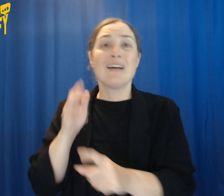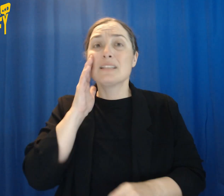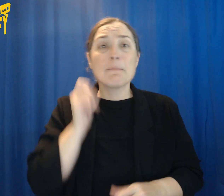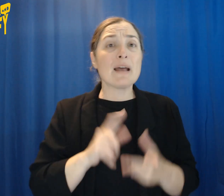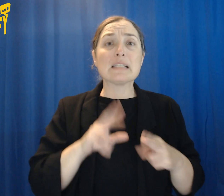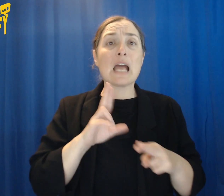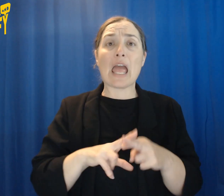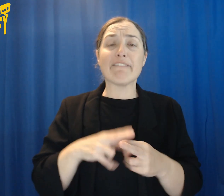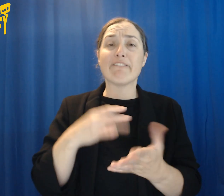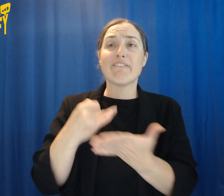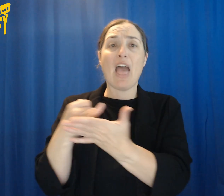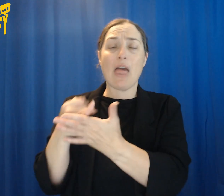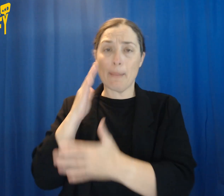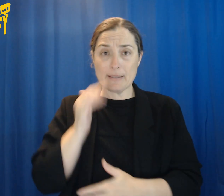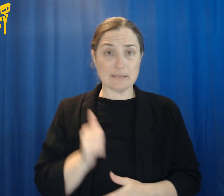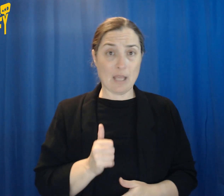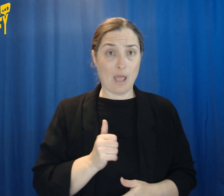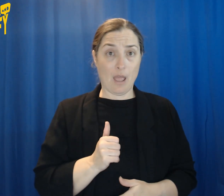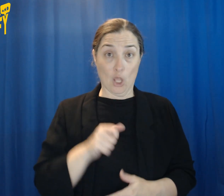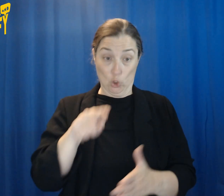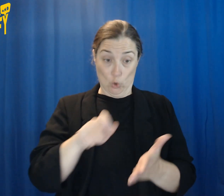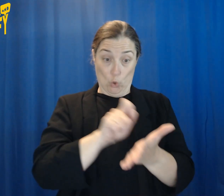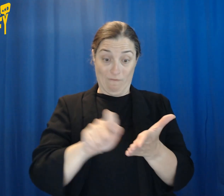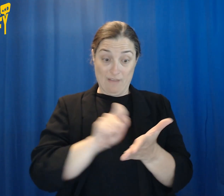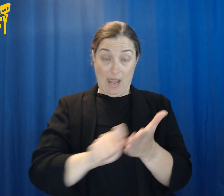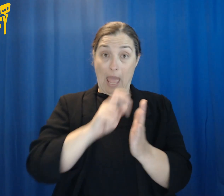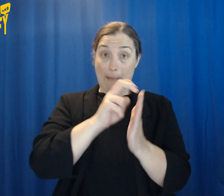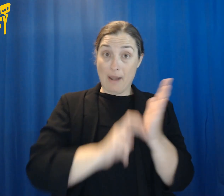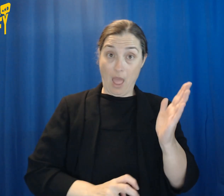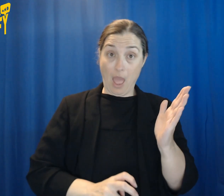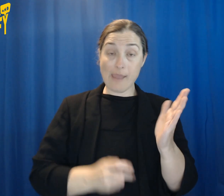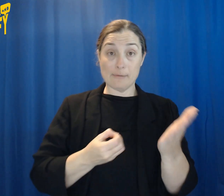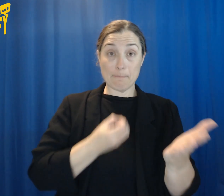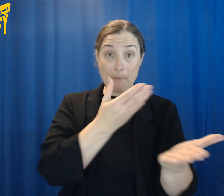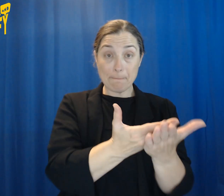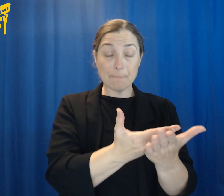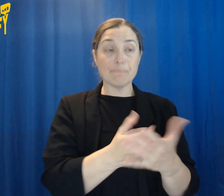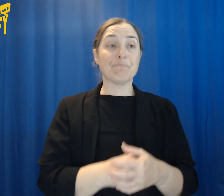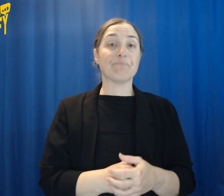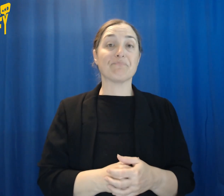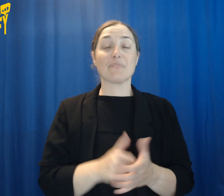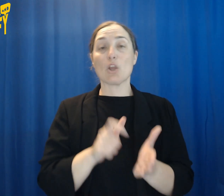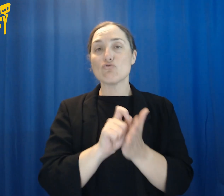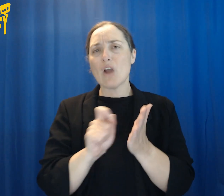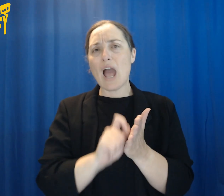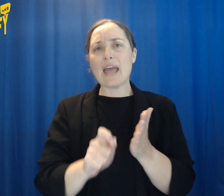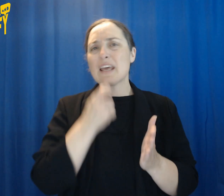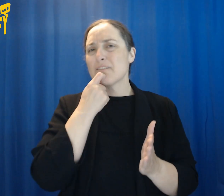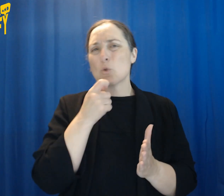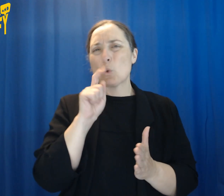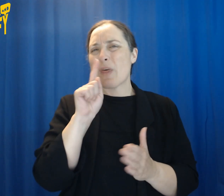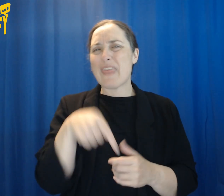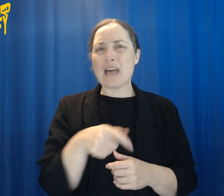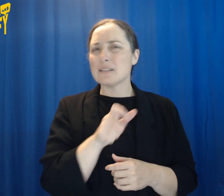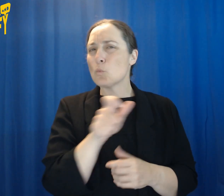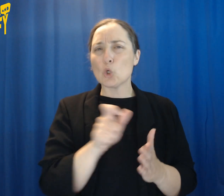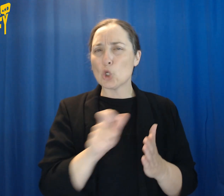Every time you fill out an application, every time you write a few thousand words for this or a few thousand words for that, you